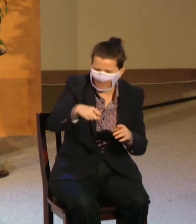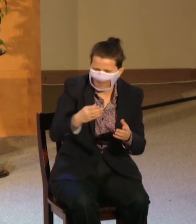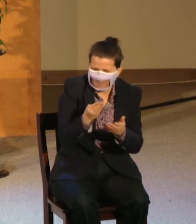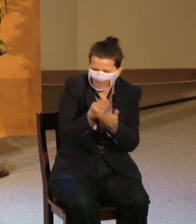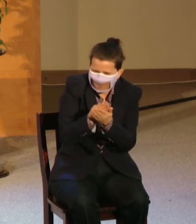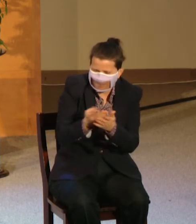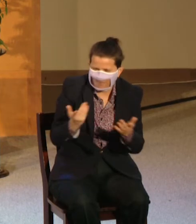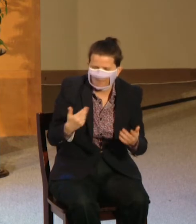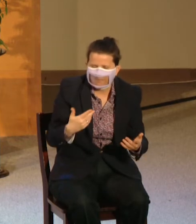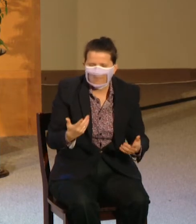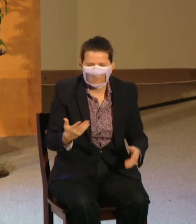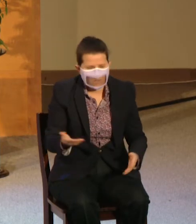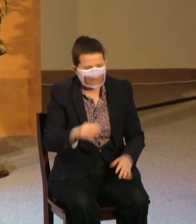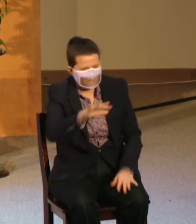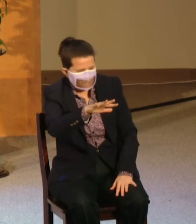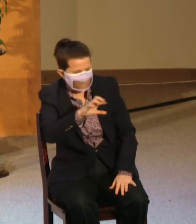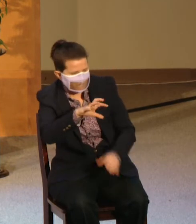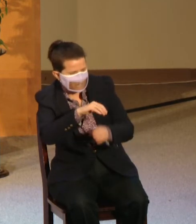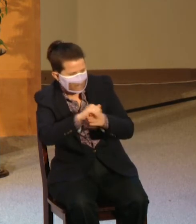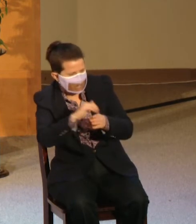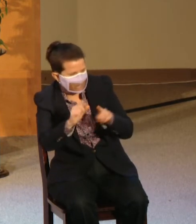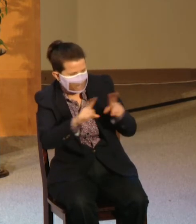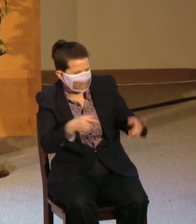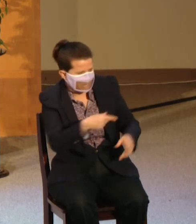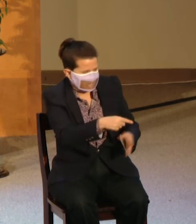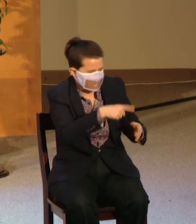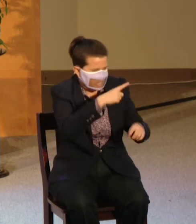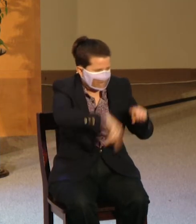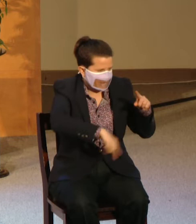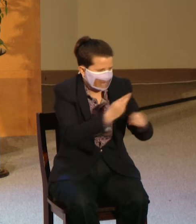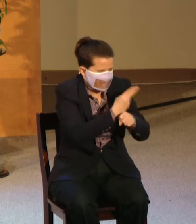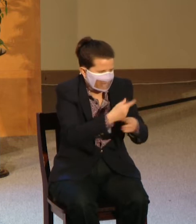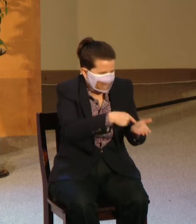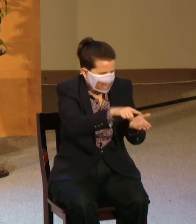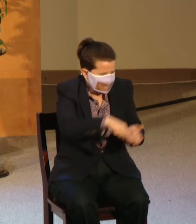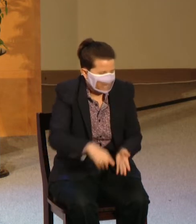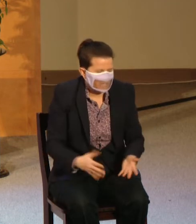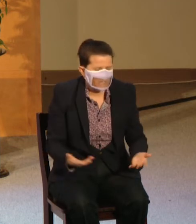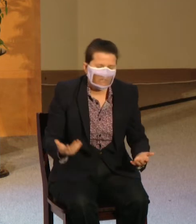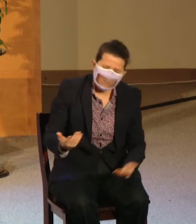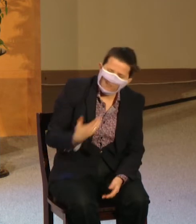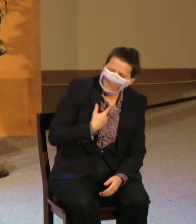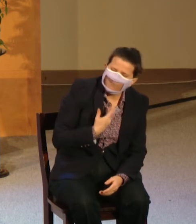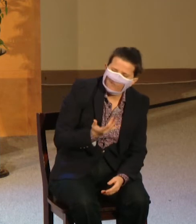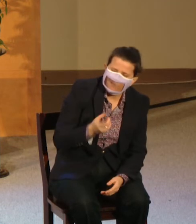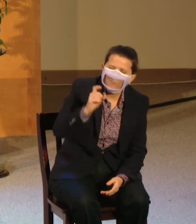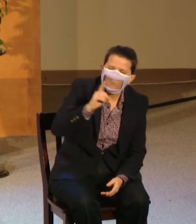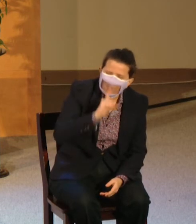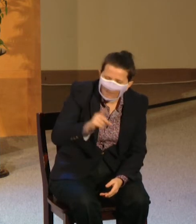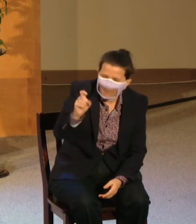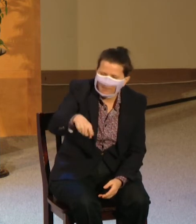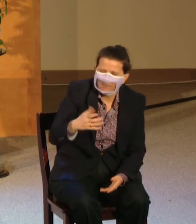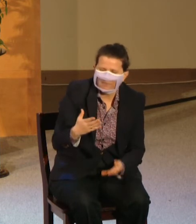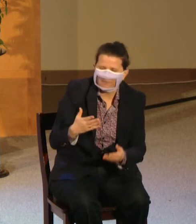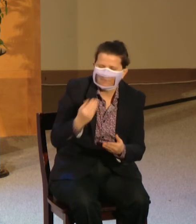And so the man is really perplexed by this time, and he said, well, you see, what I really need is food and clothing and